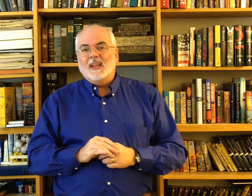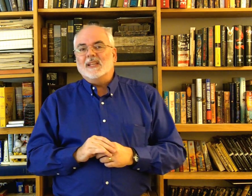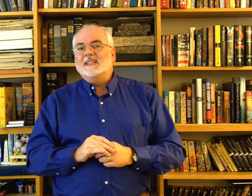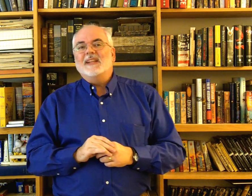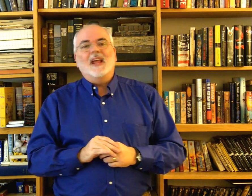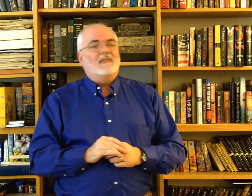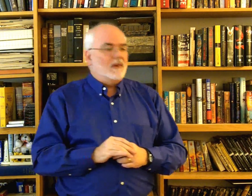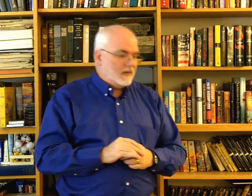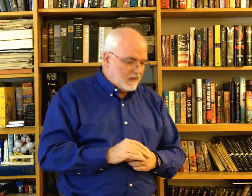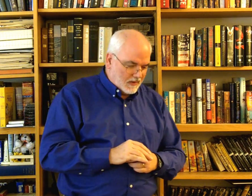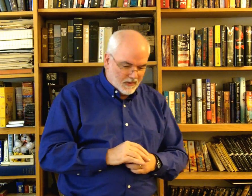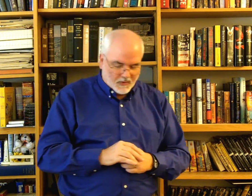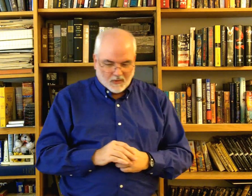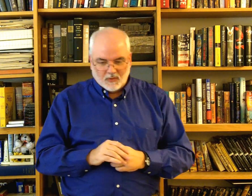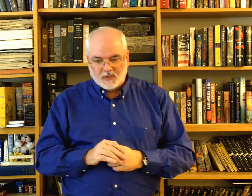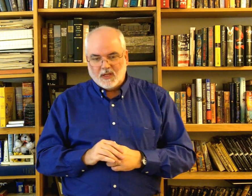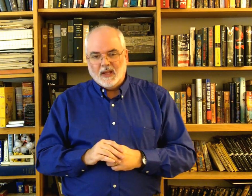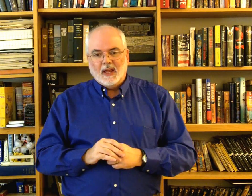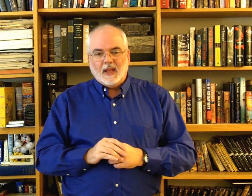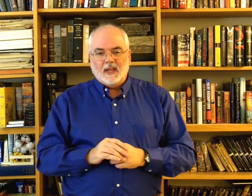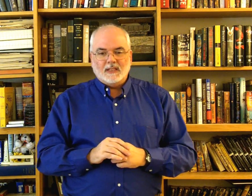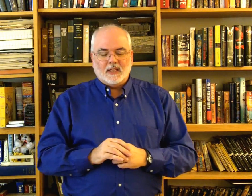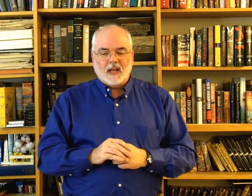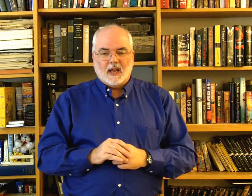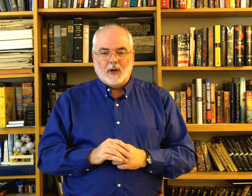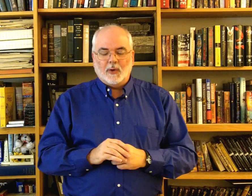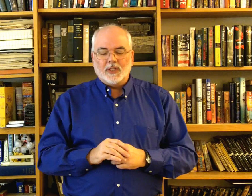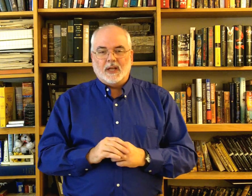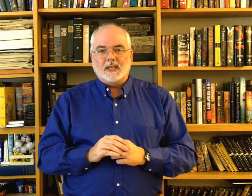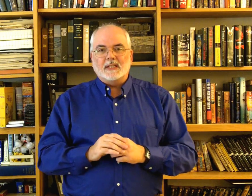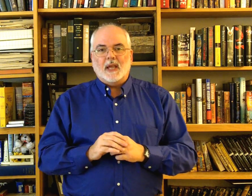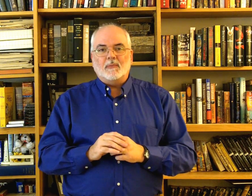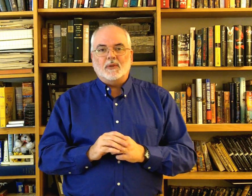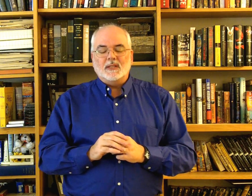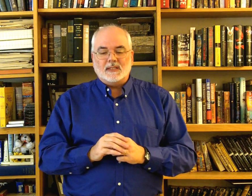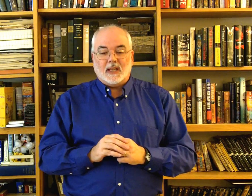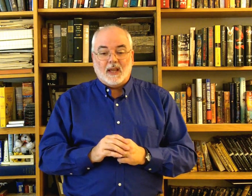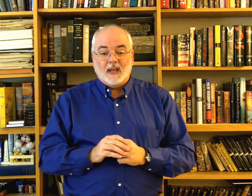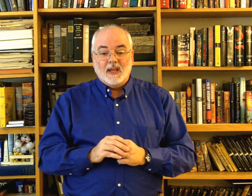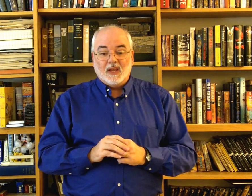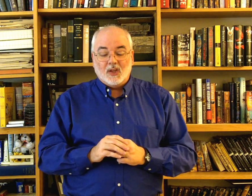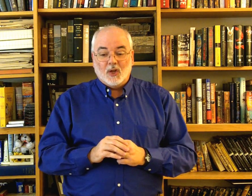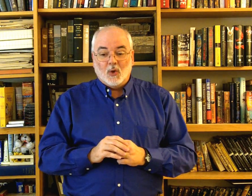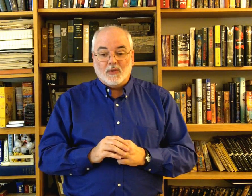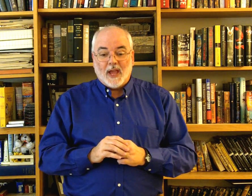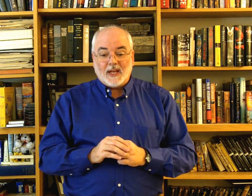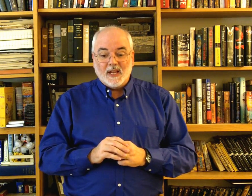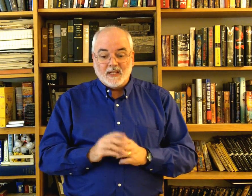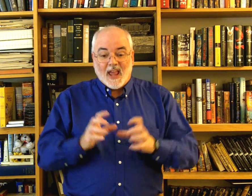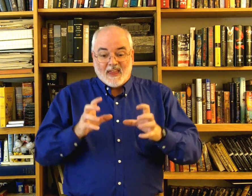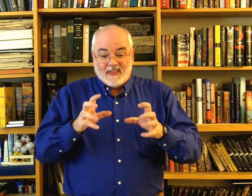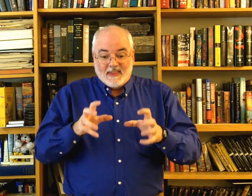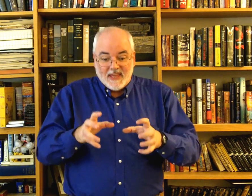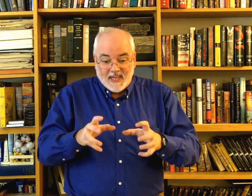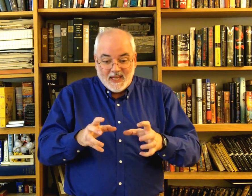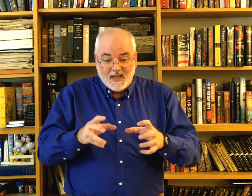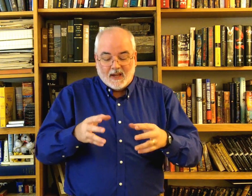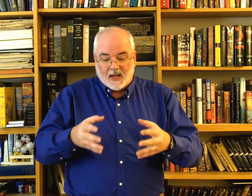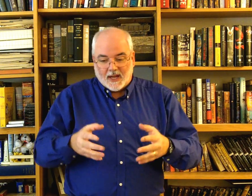is never used in sign language except to say, you know, that is the item